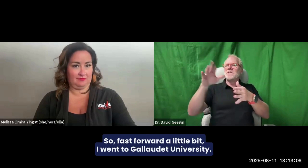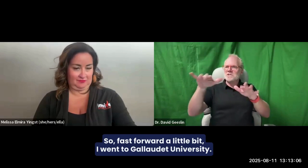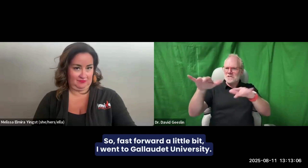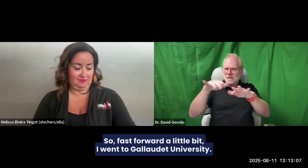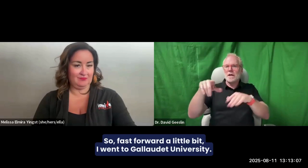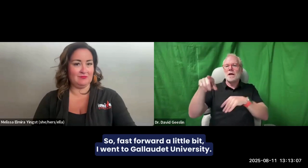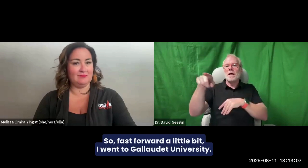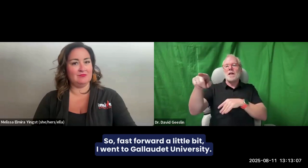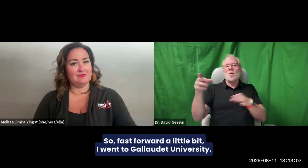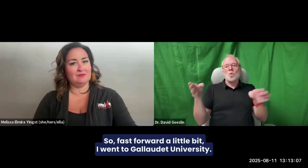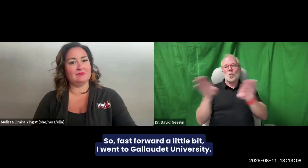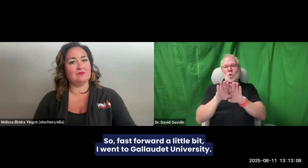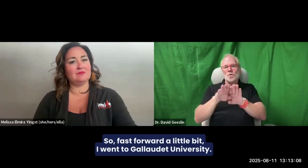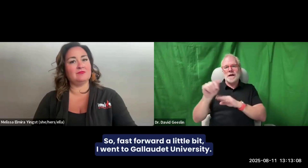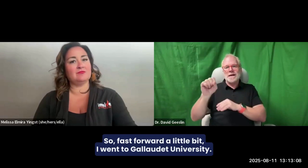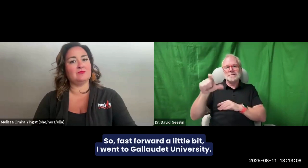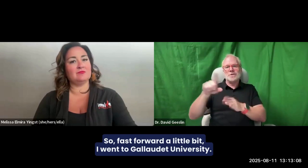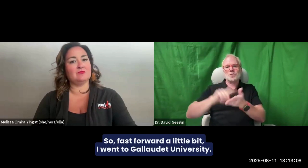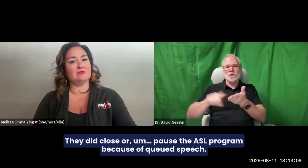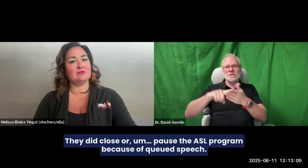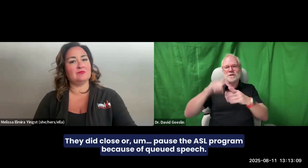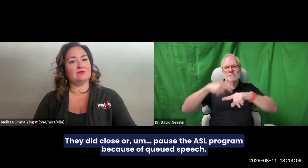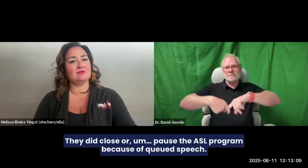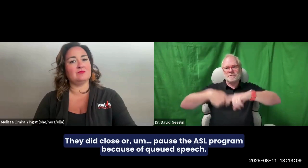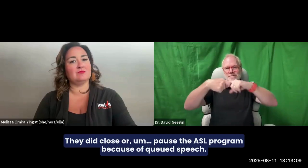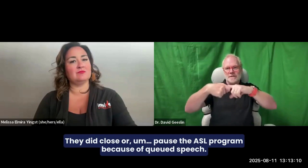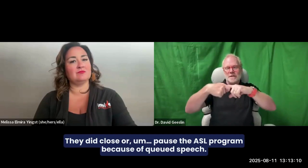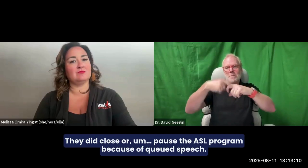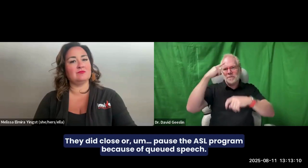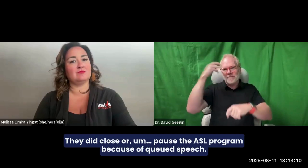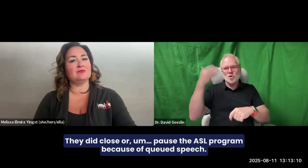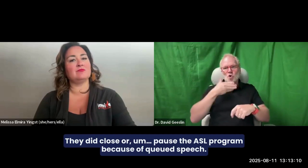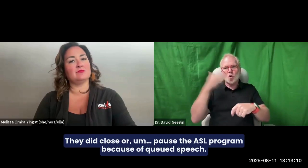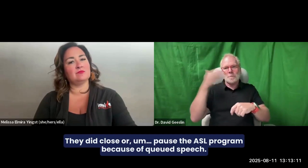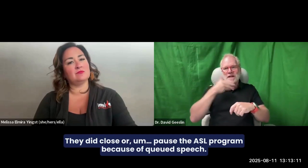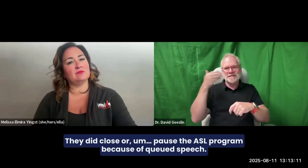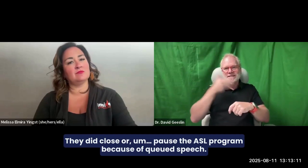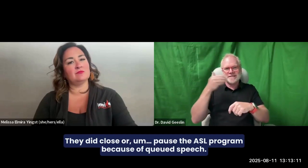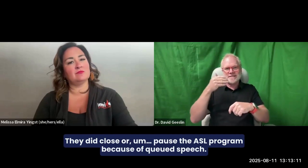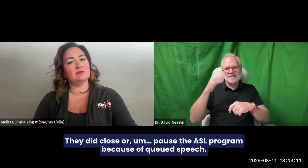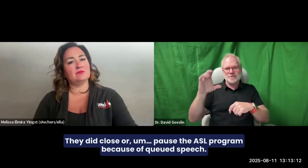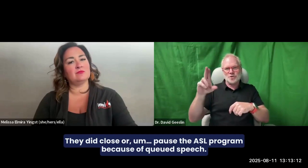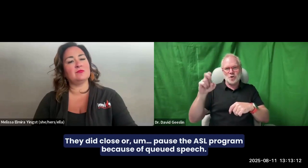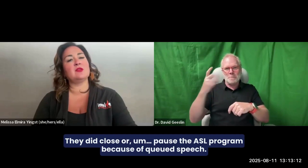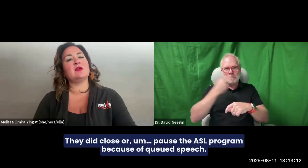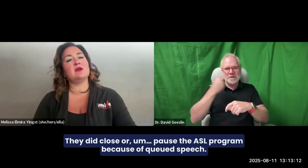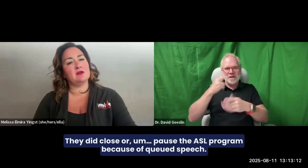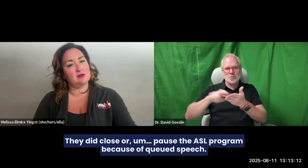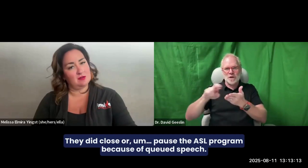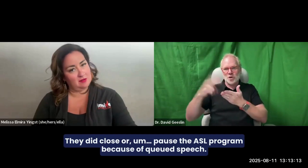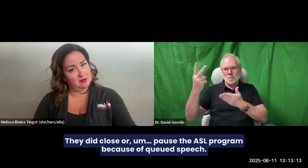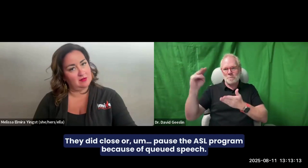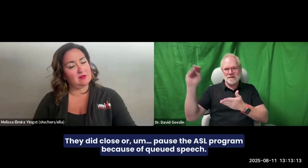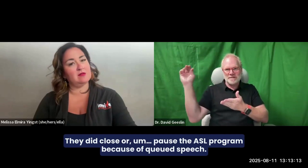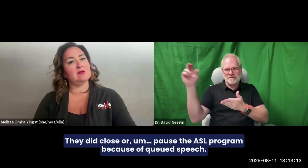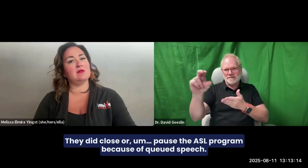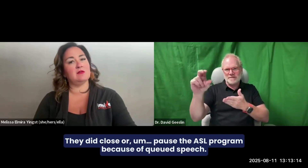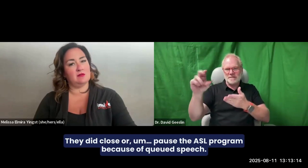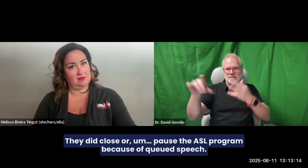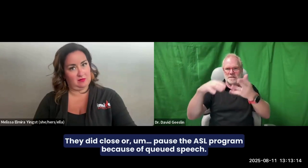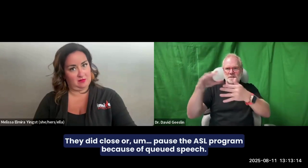So fast forward a little bit, I went to Gallaudet University. They did close or pause the